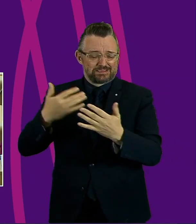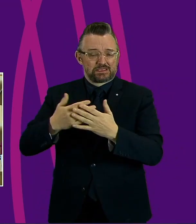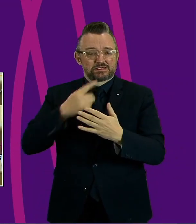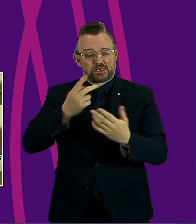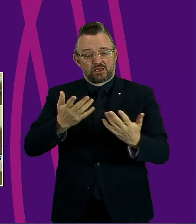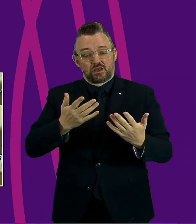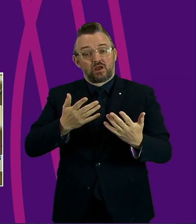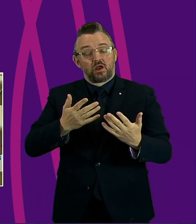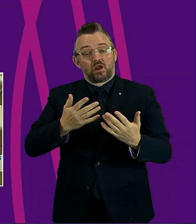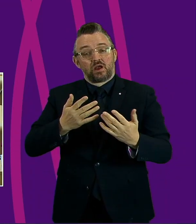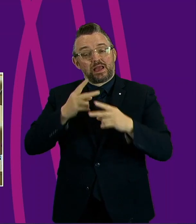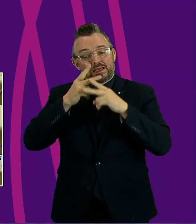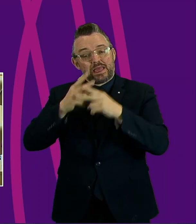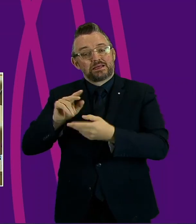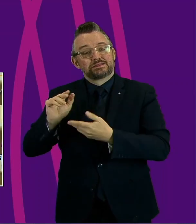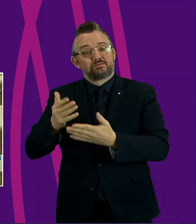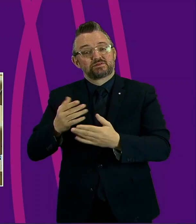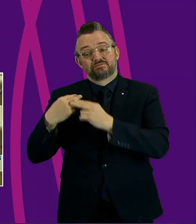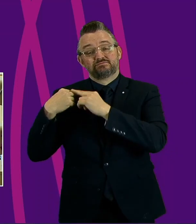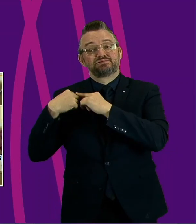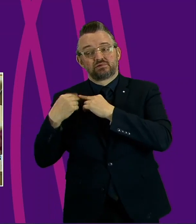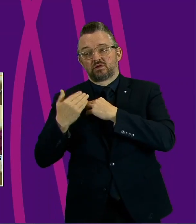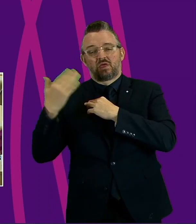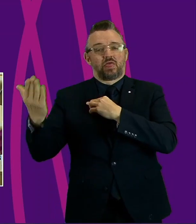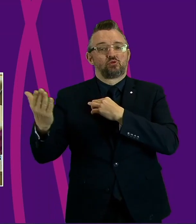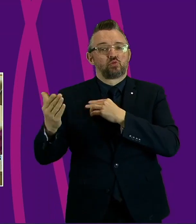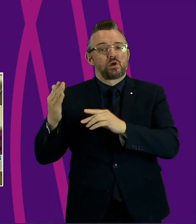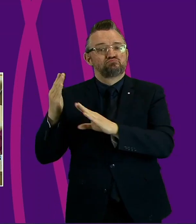responsibility for the provision of care services to private